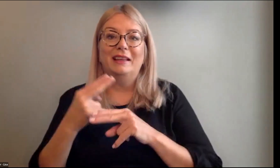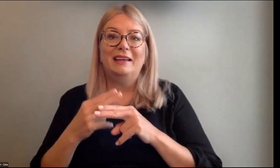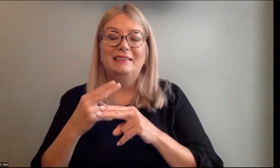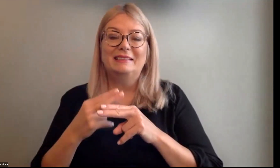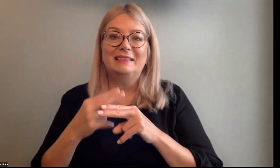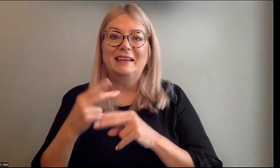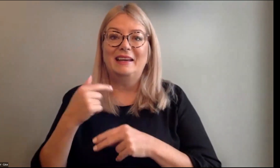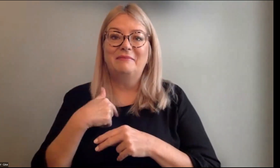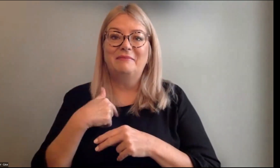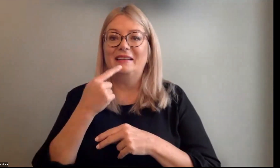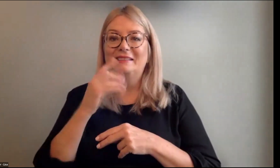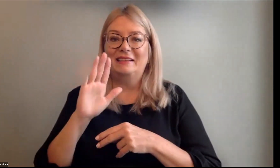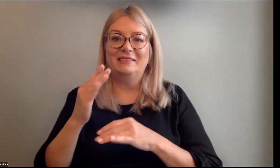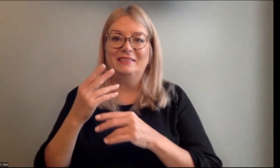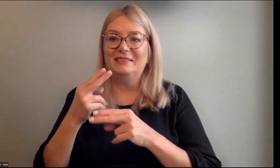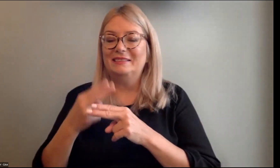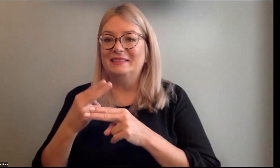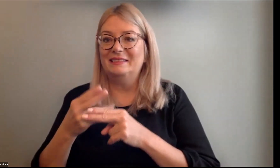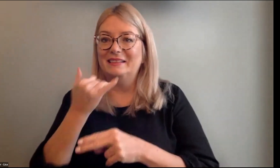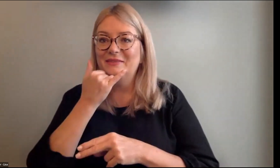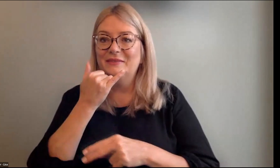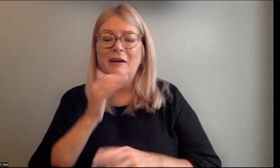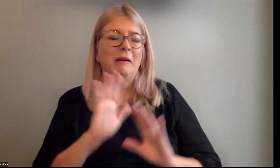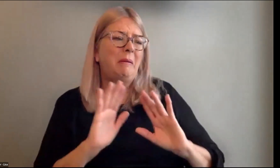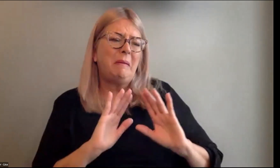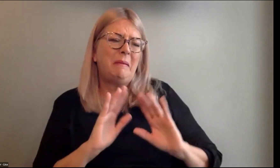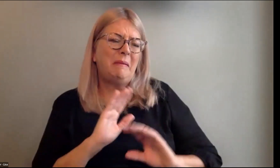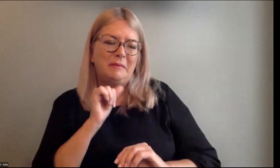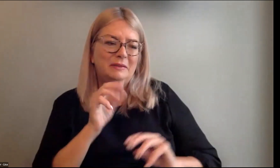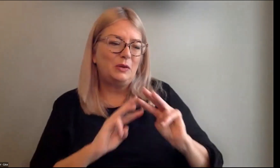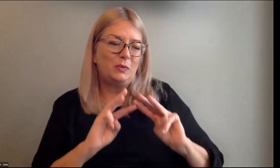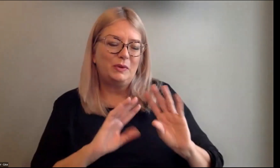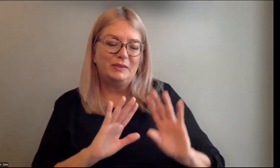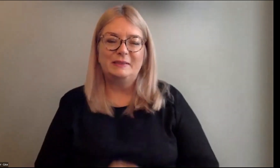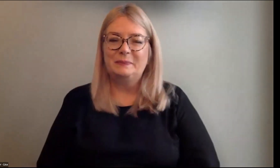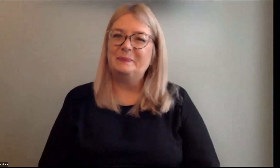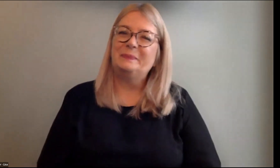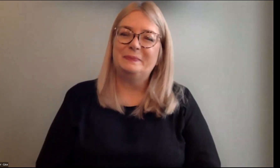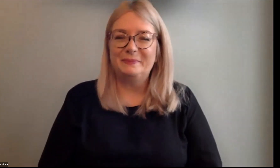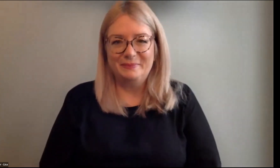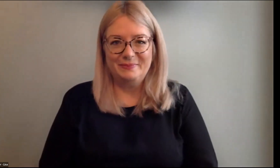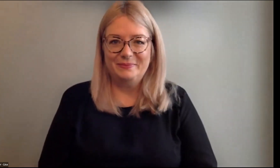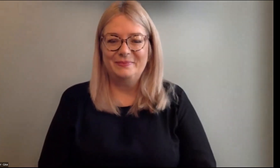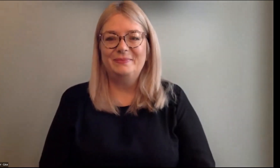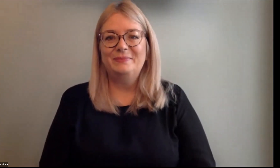worries. It tricks everyone. Don't worry about it. But thank you so much for your comment.